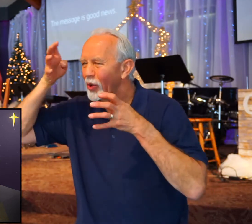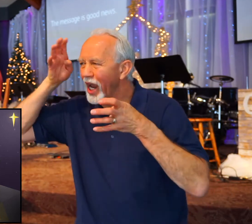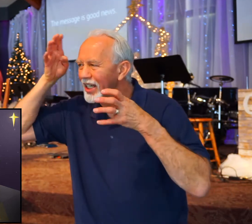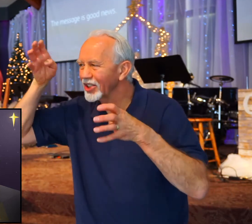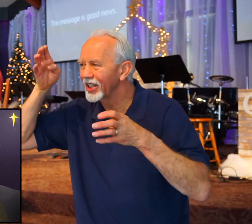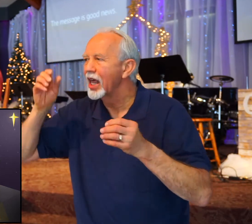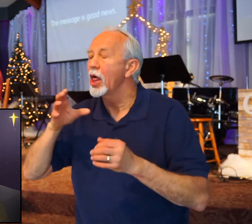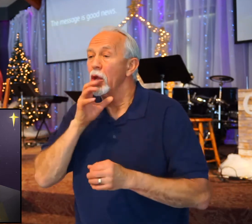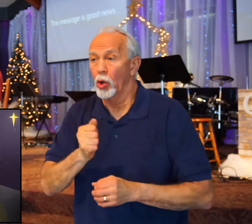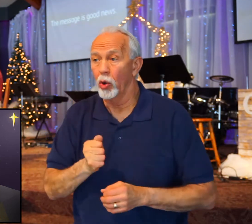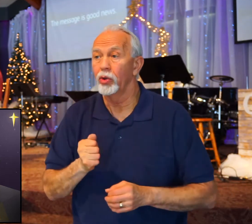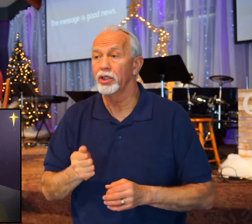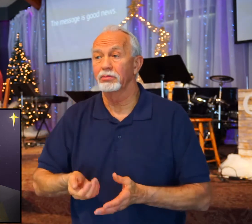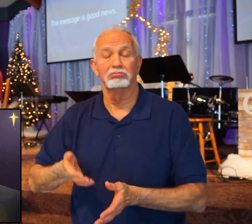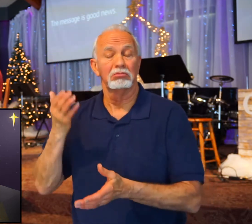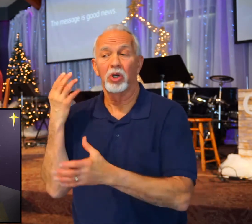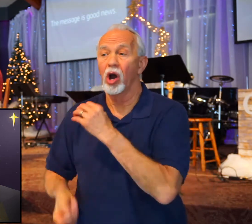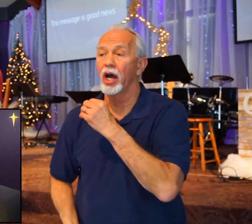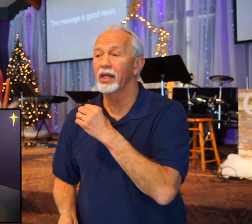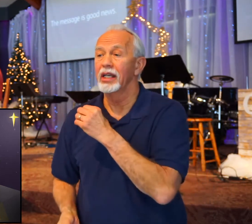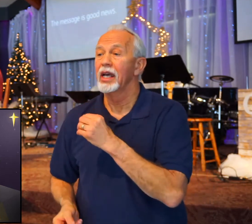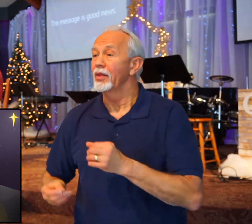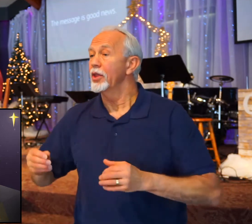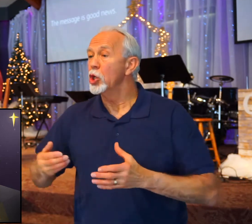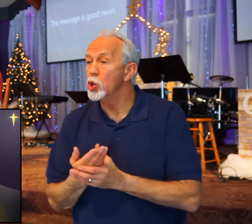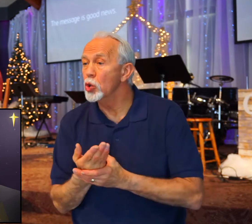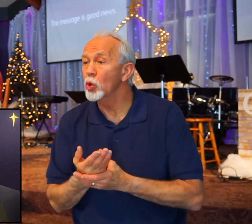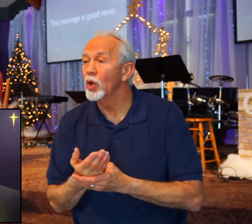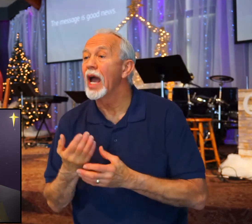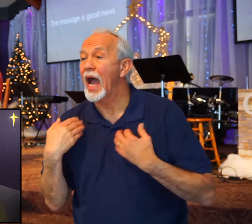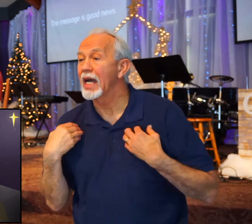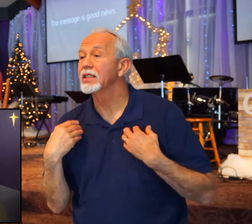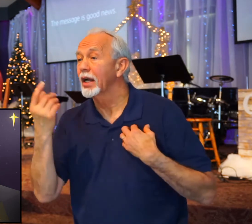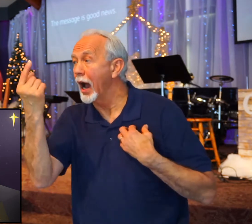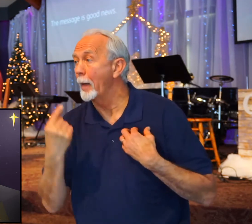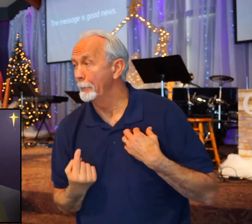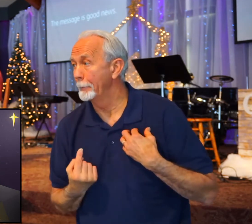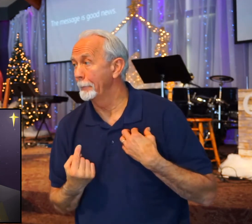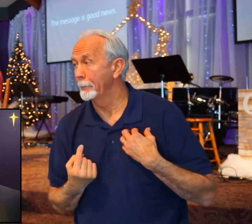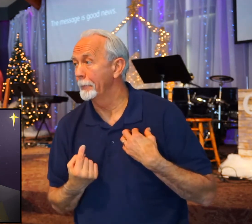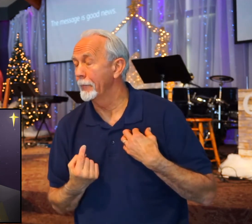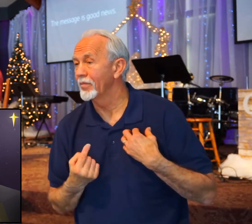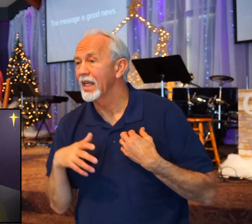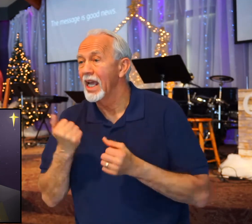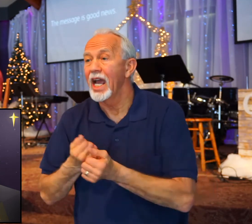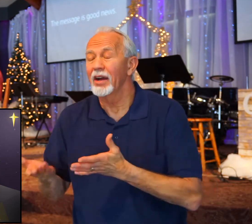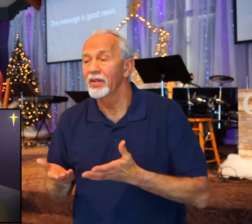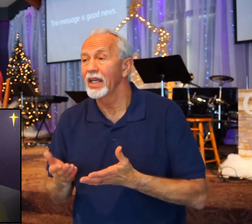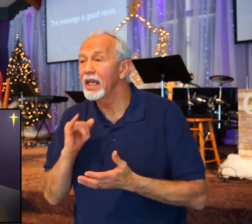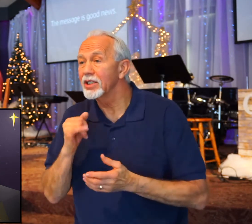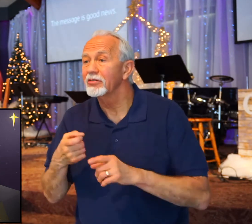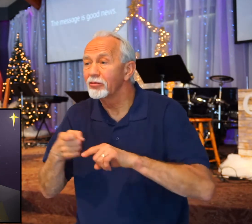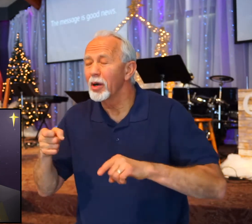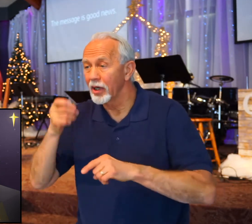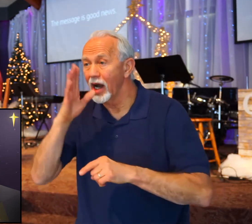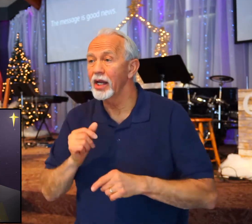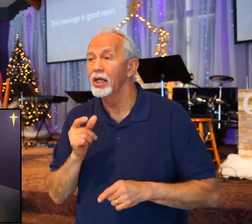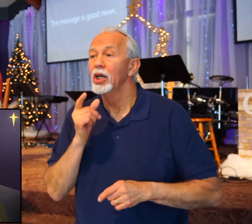The old has passed away, and see, the new has come. Everything is from God who